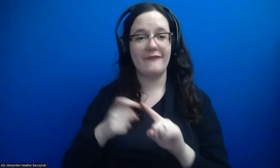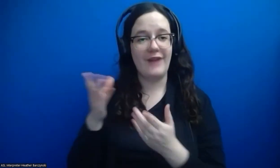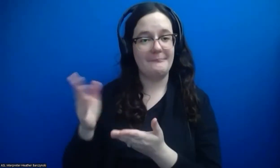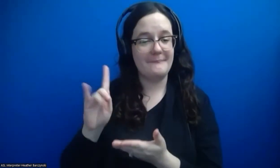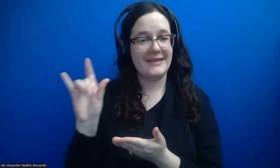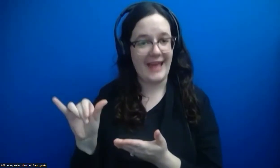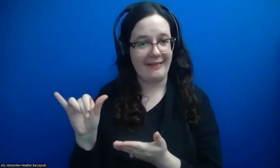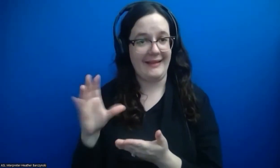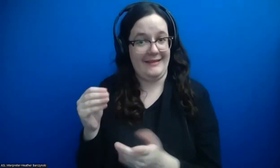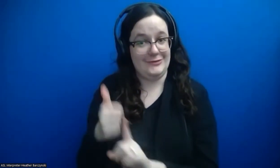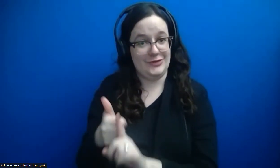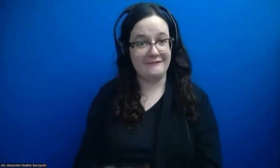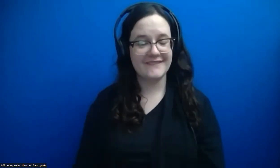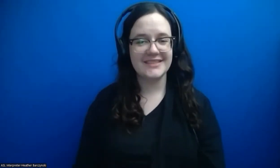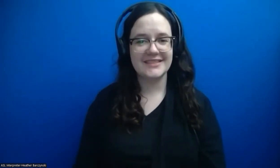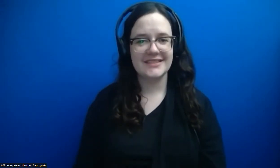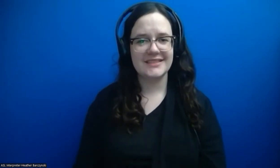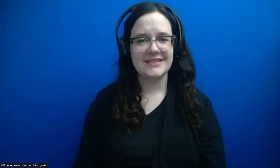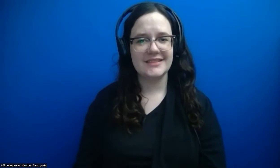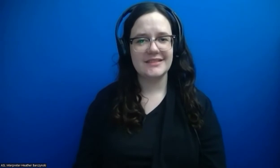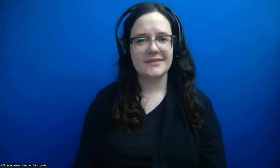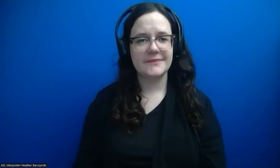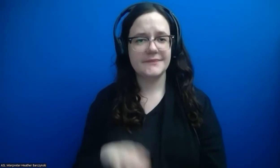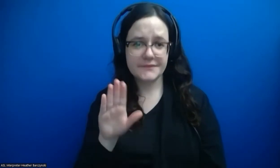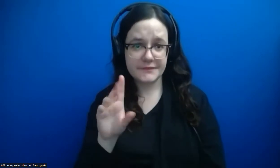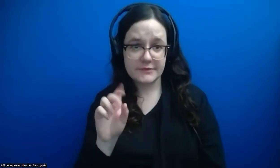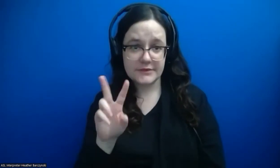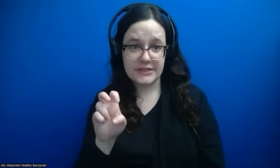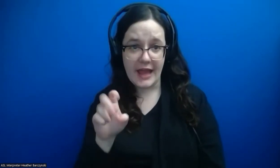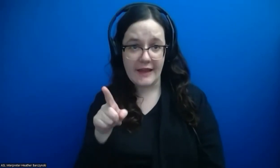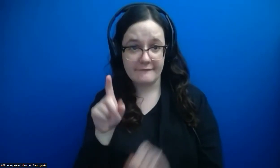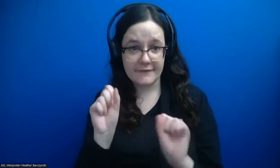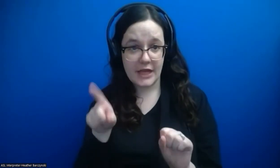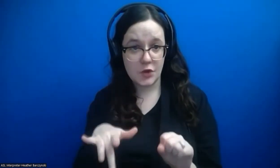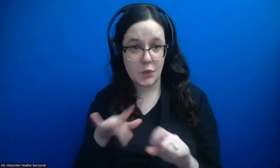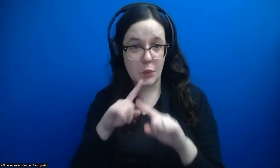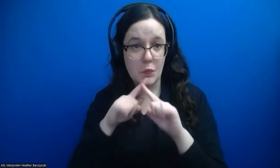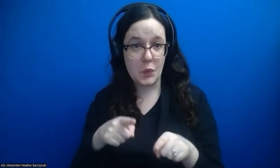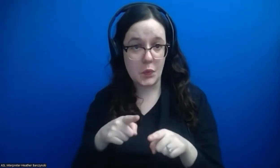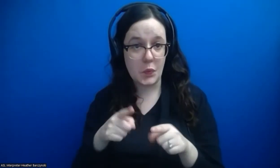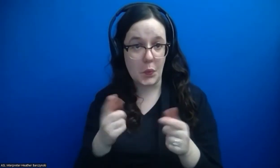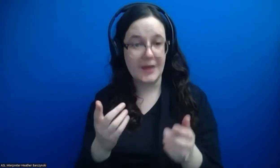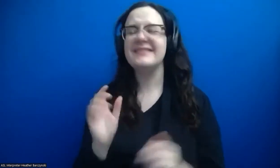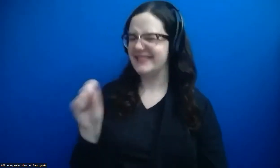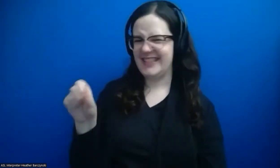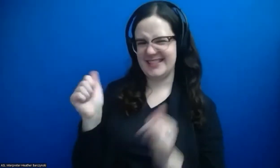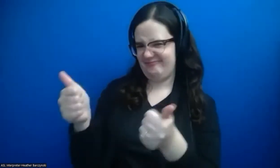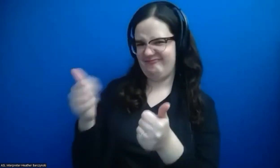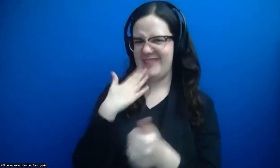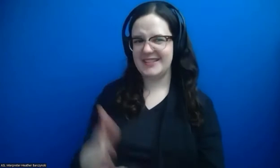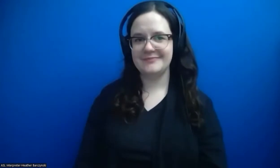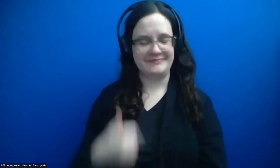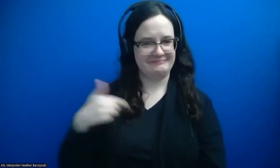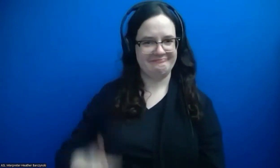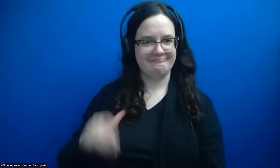and yourself. Dave, were you able to get unmuted? I was, yeah. Thanks, Hi. Jonathan. Yes, sir. Well, I'm Dave.